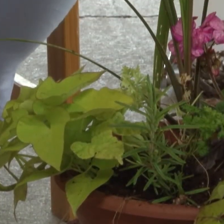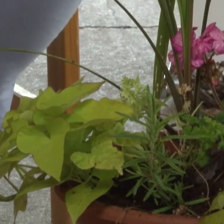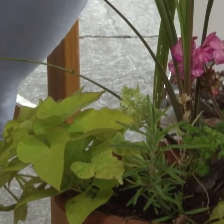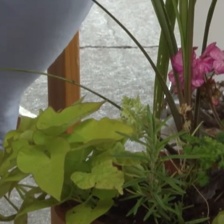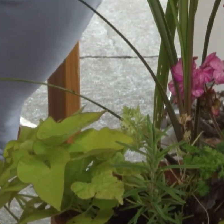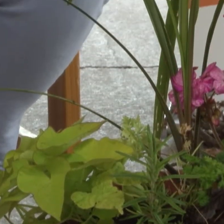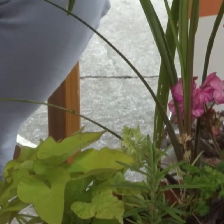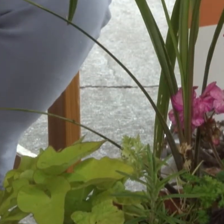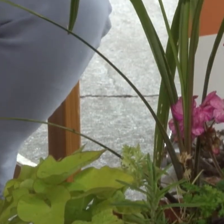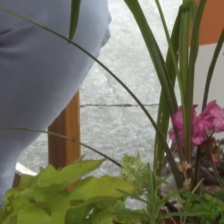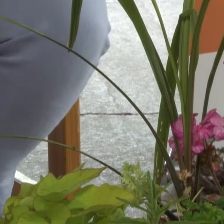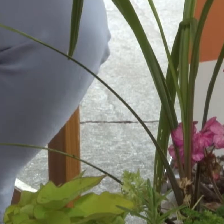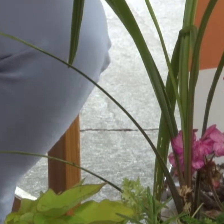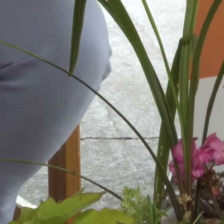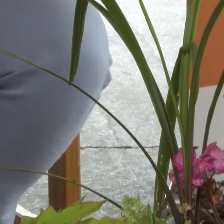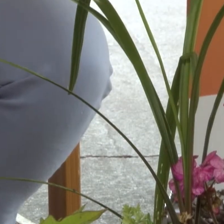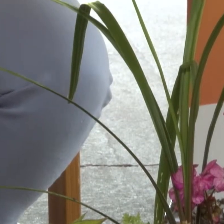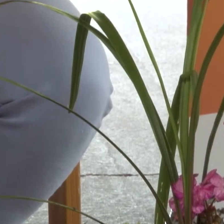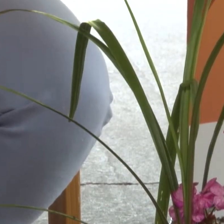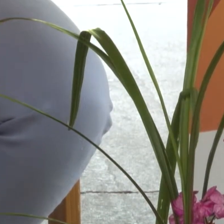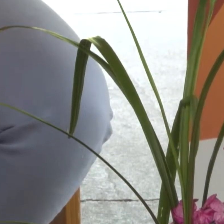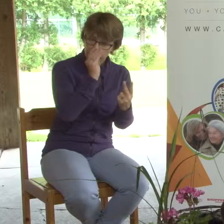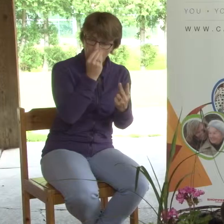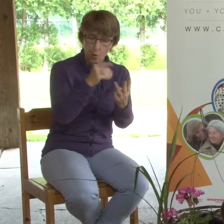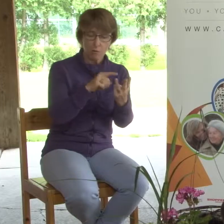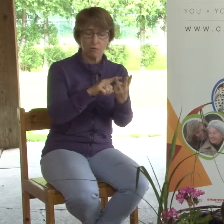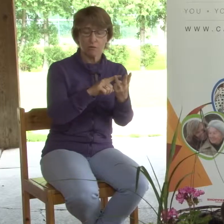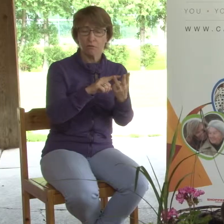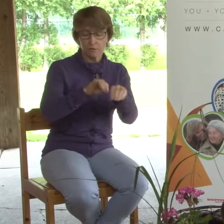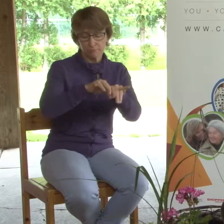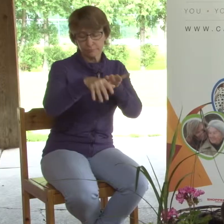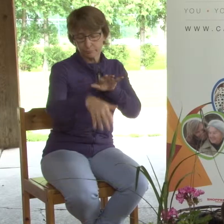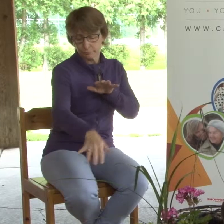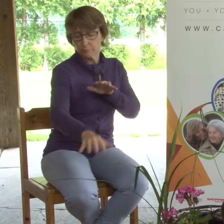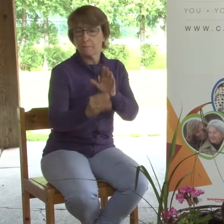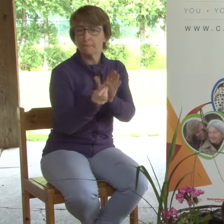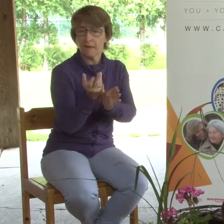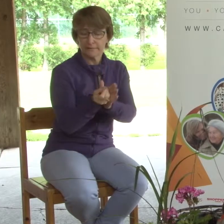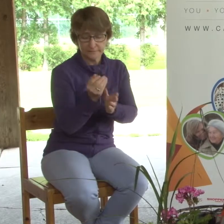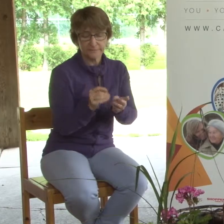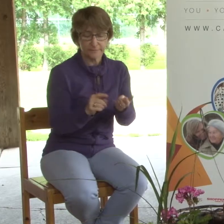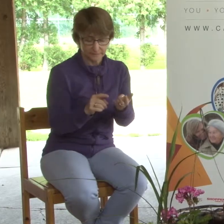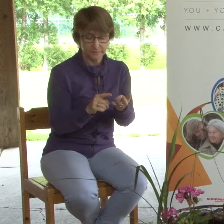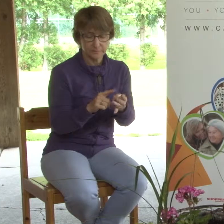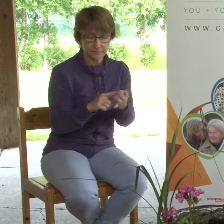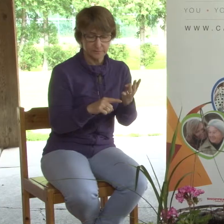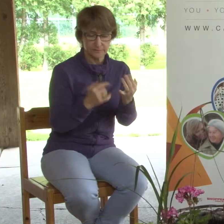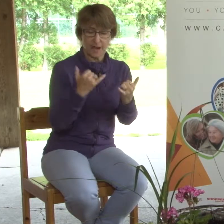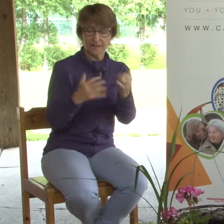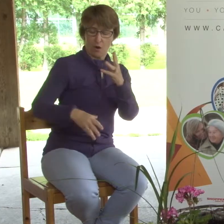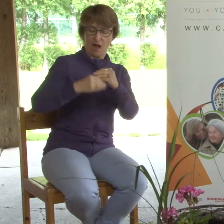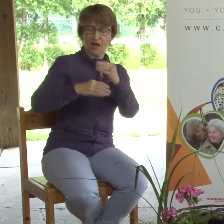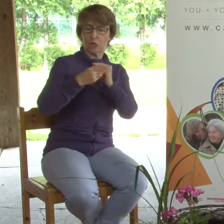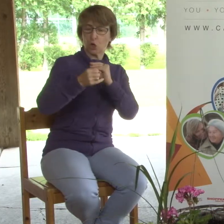It has some nice height. There's some floral in it. You've got cascading plants hanging down. And now I've got